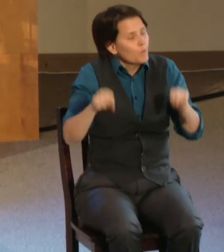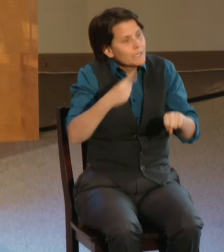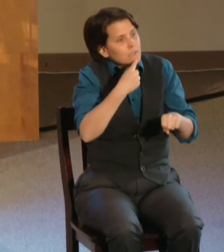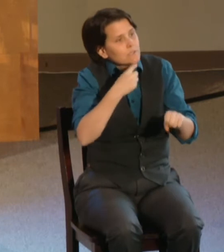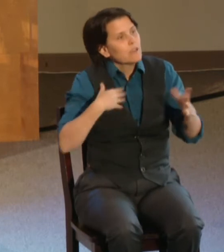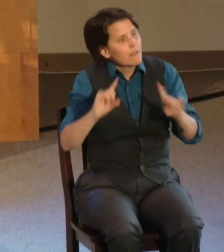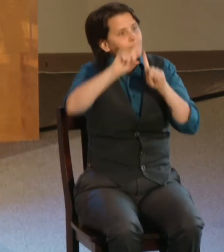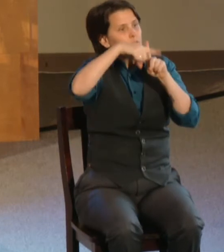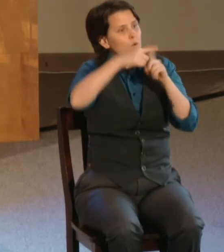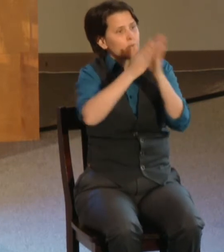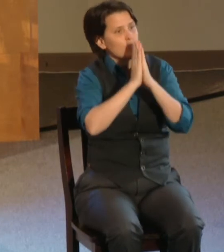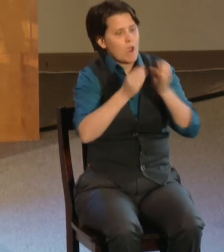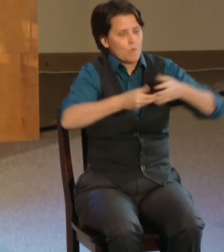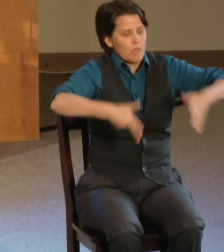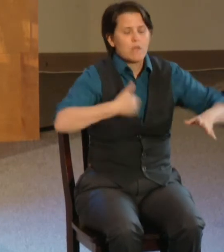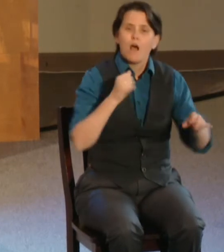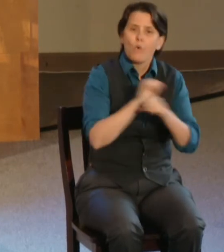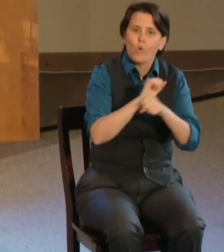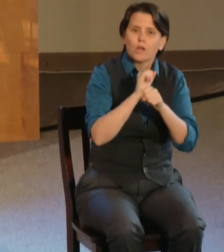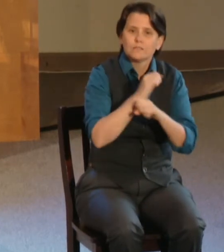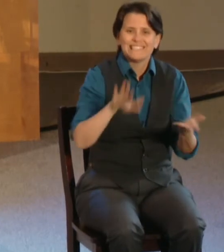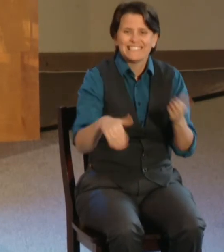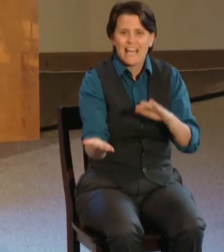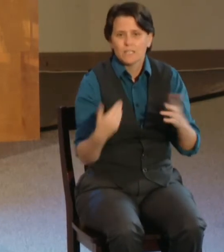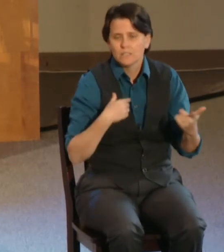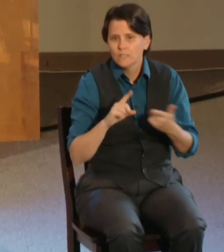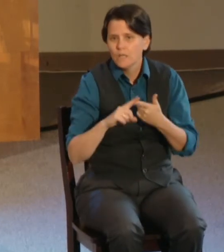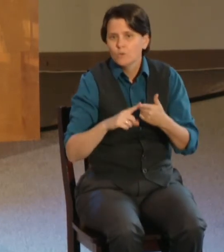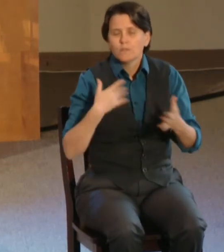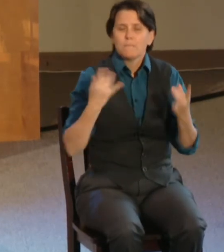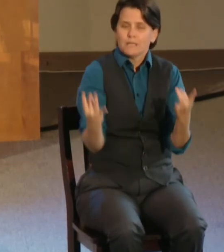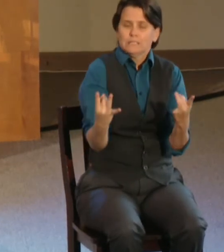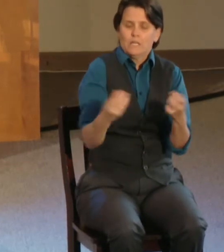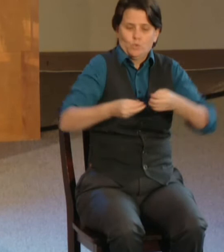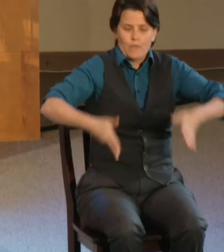dead. We could say meditation without works is dead.